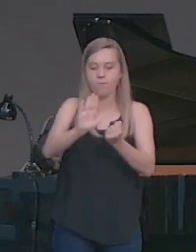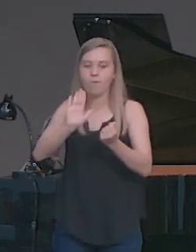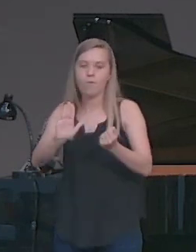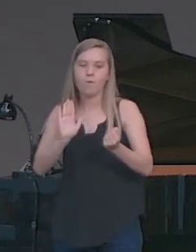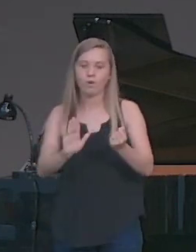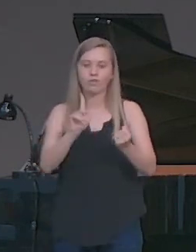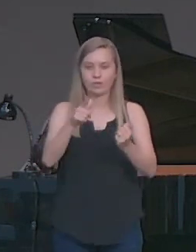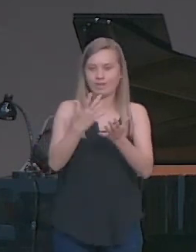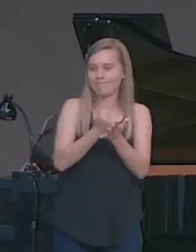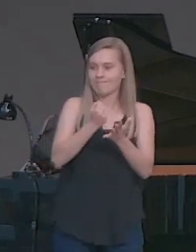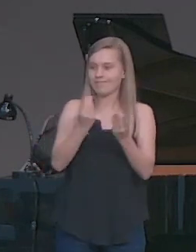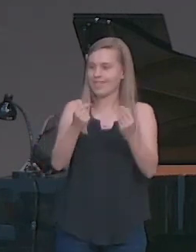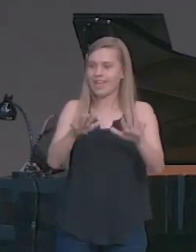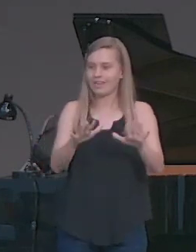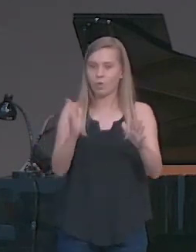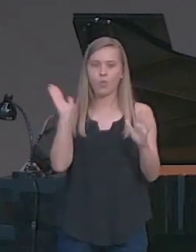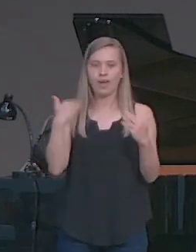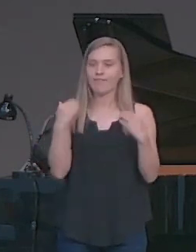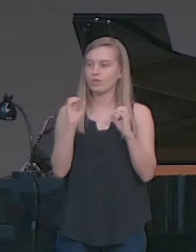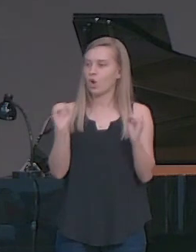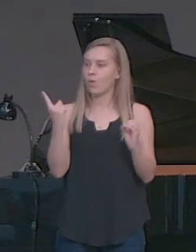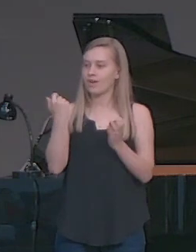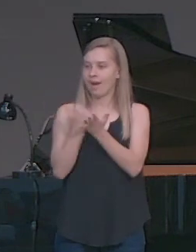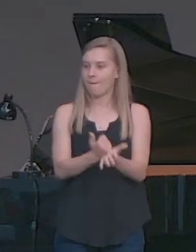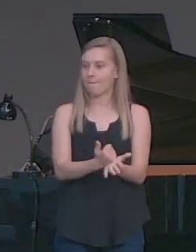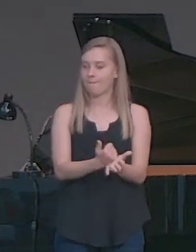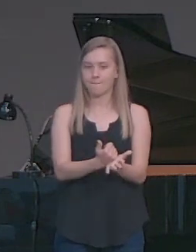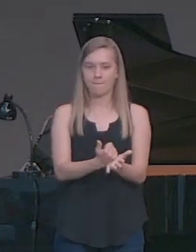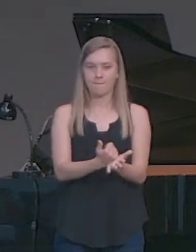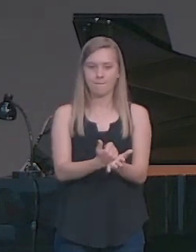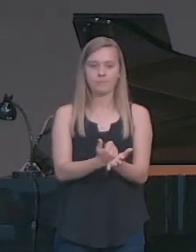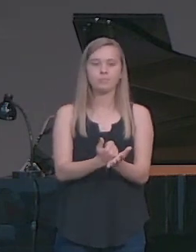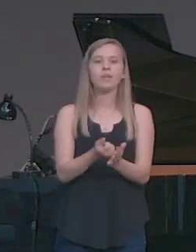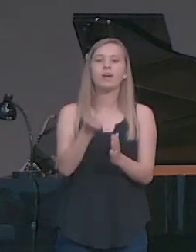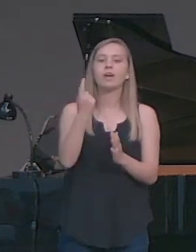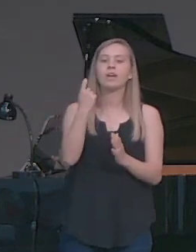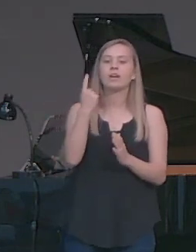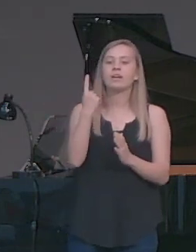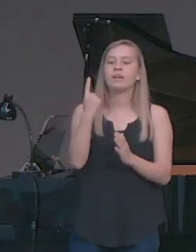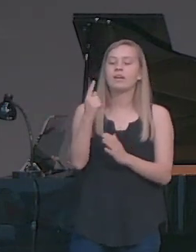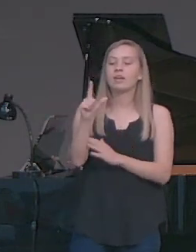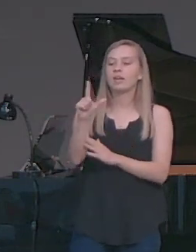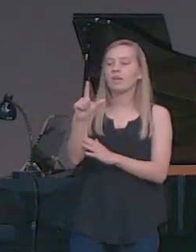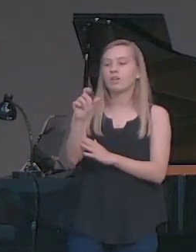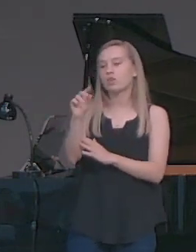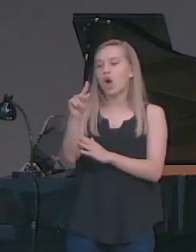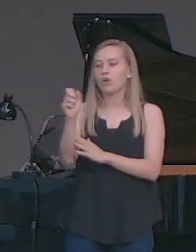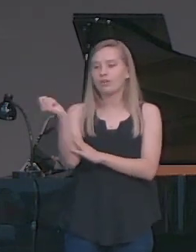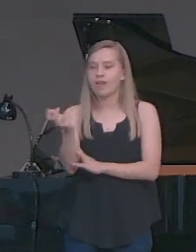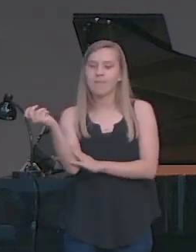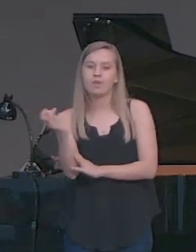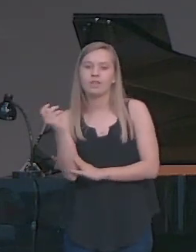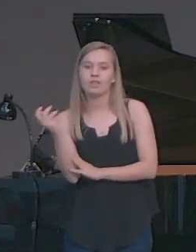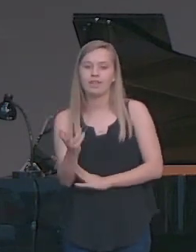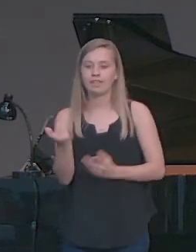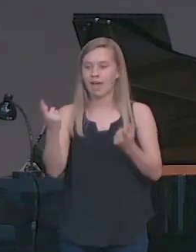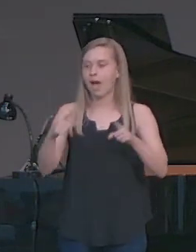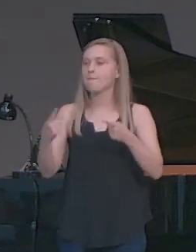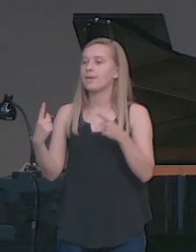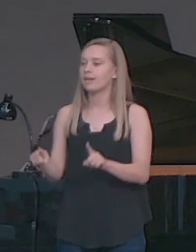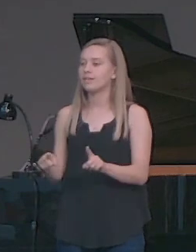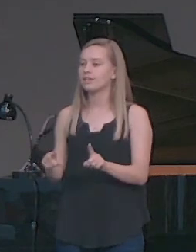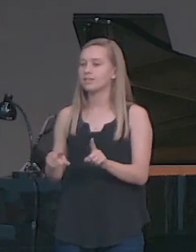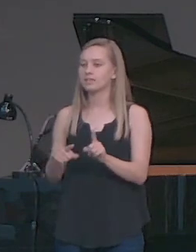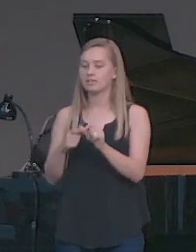stake a claim on the land. You see, there was a practice of a lottery taking place according as